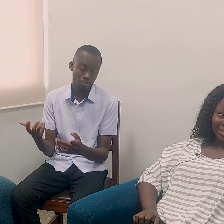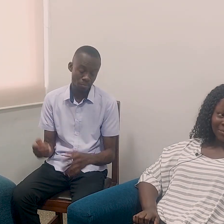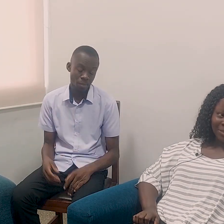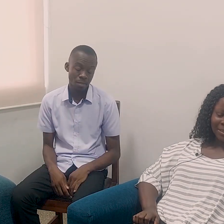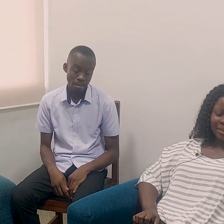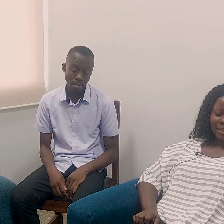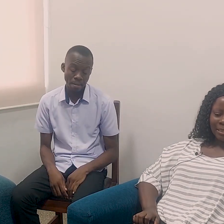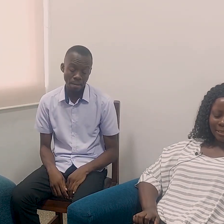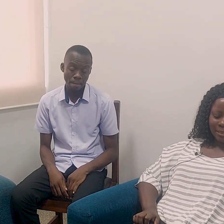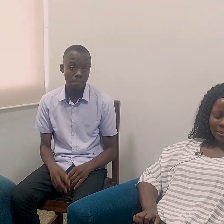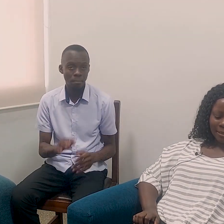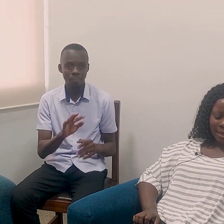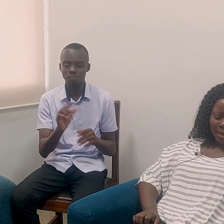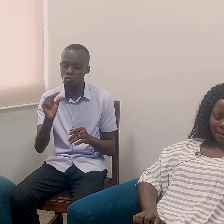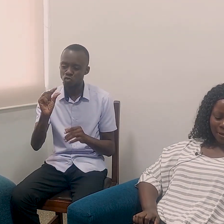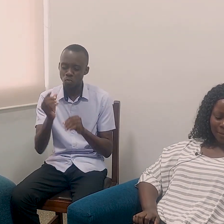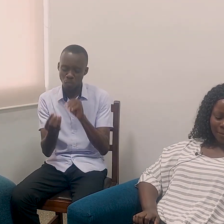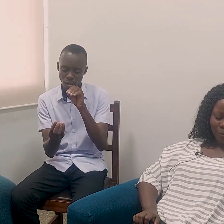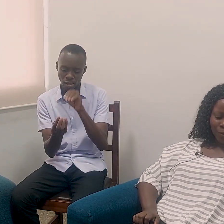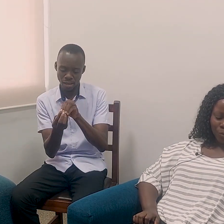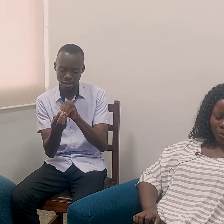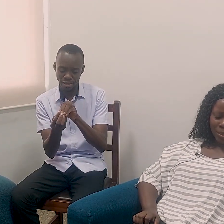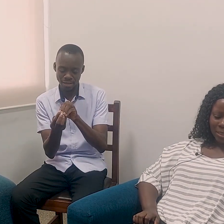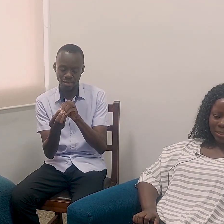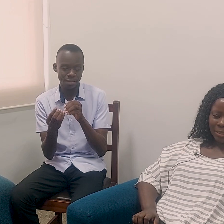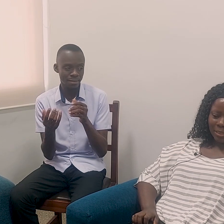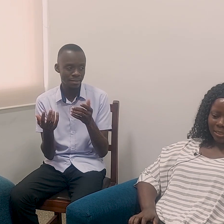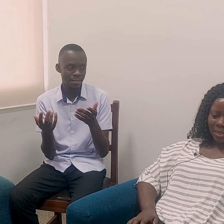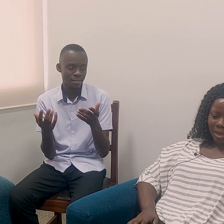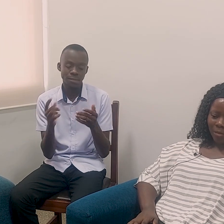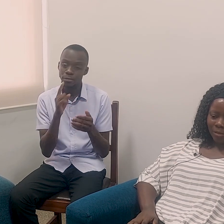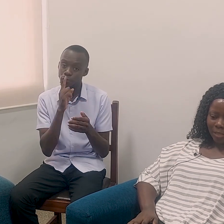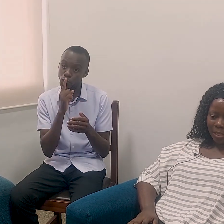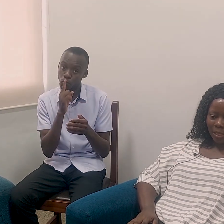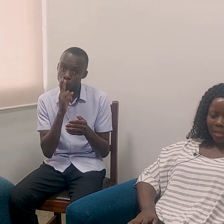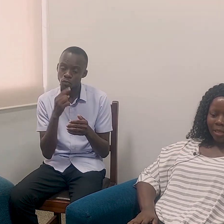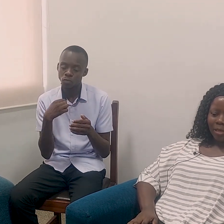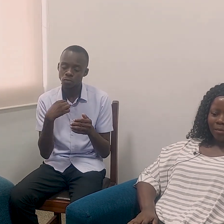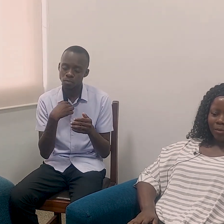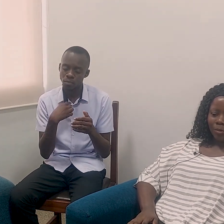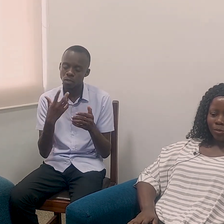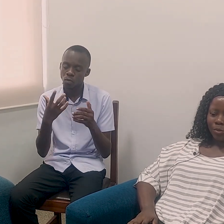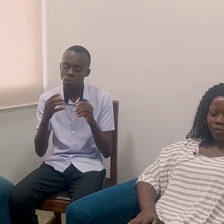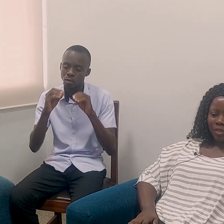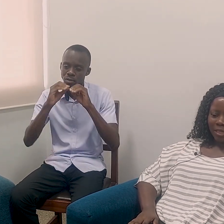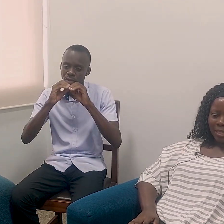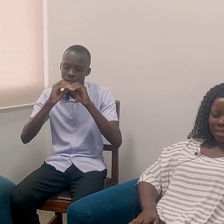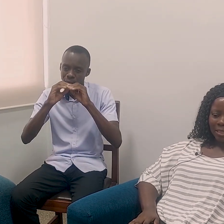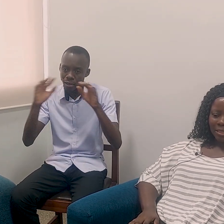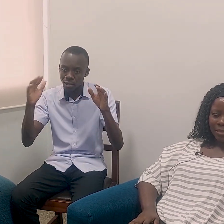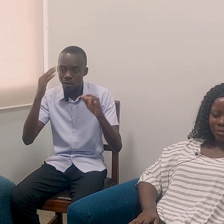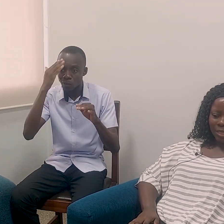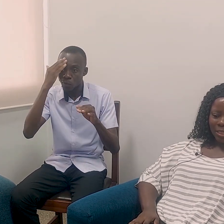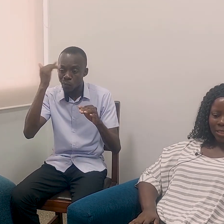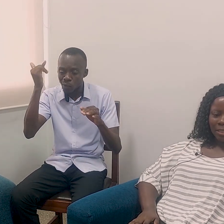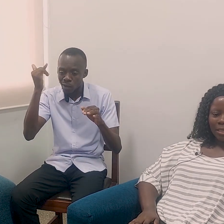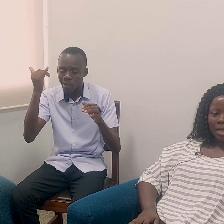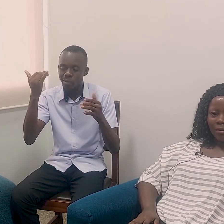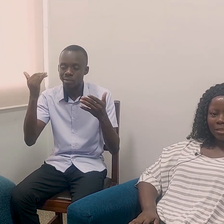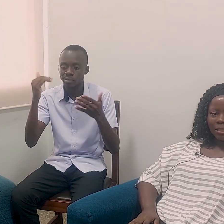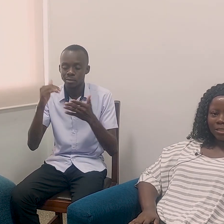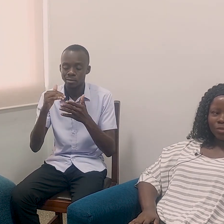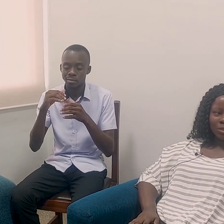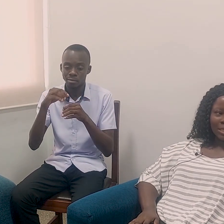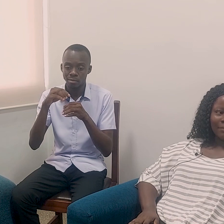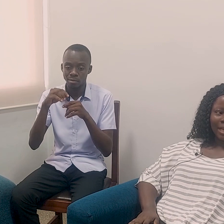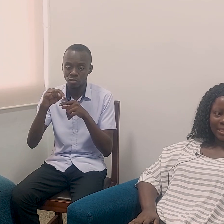to chip in that I would want it clear out there, because we often hear that in training,